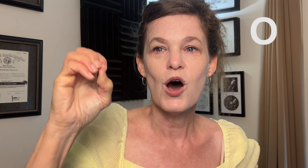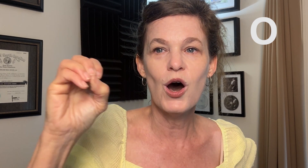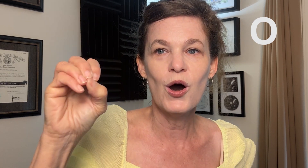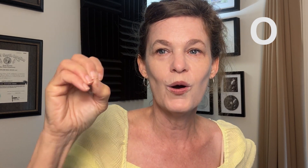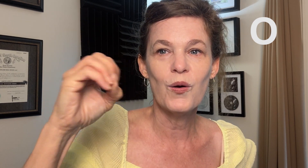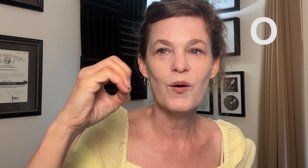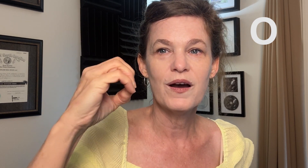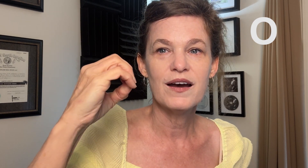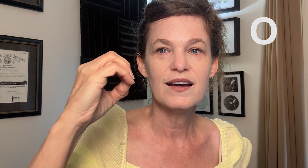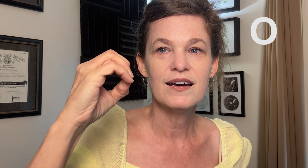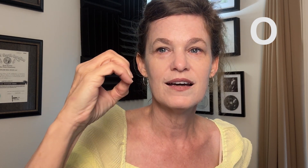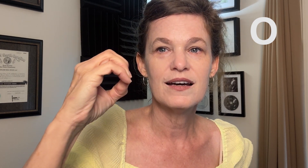O,